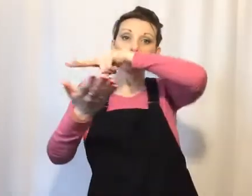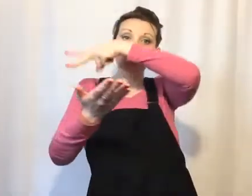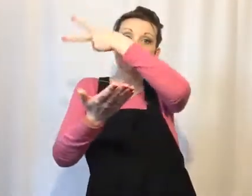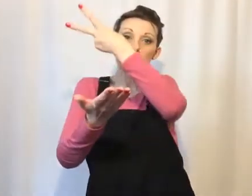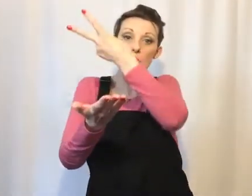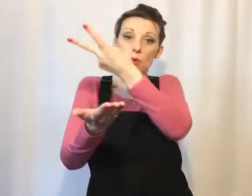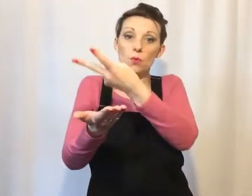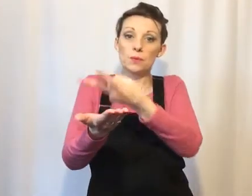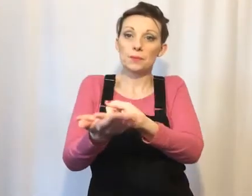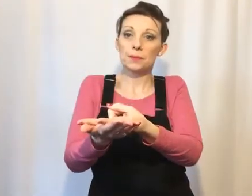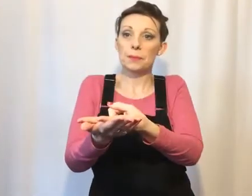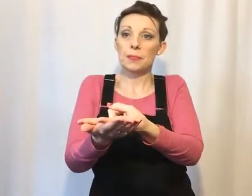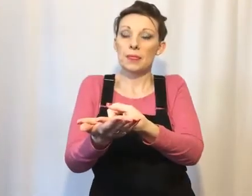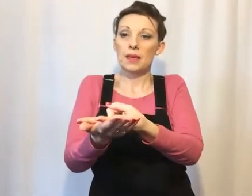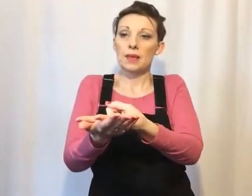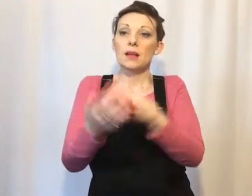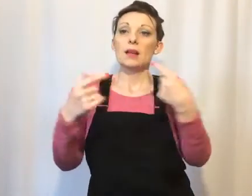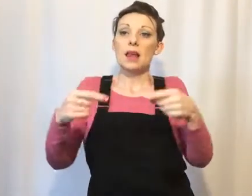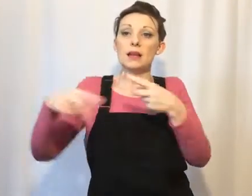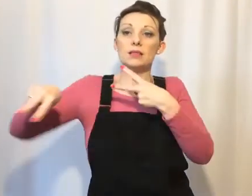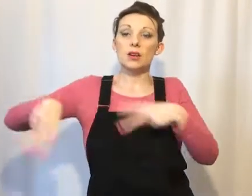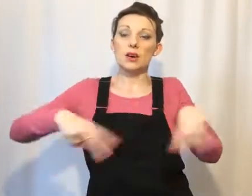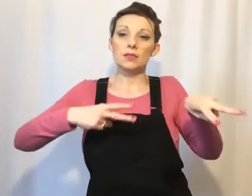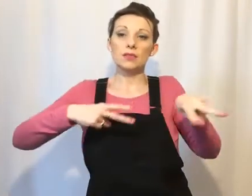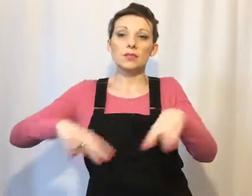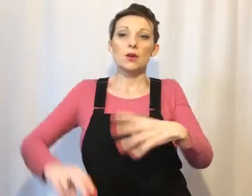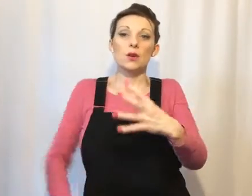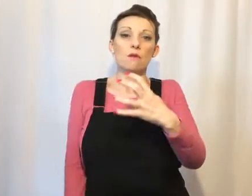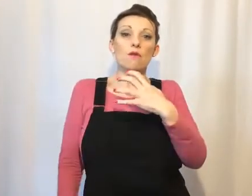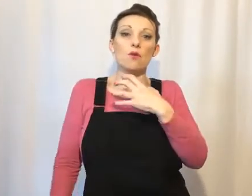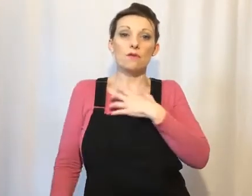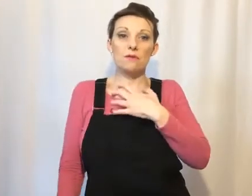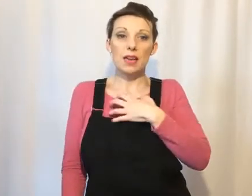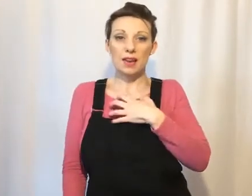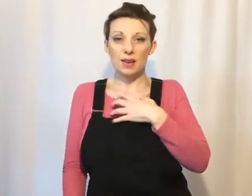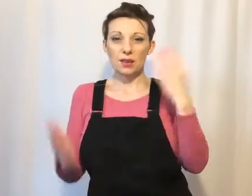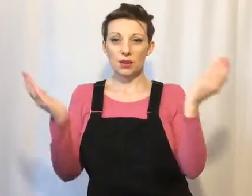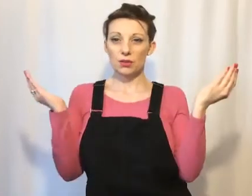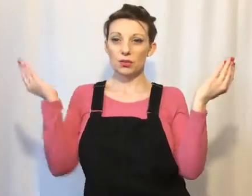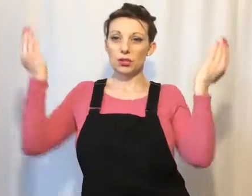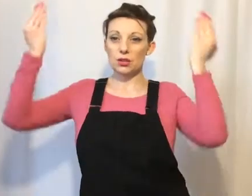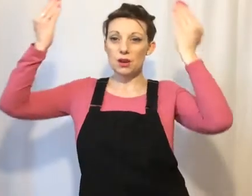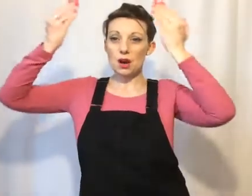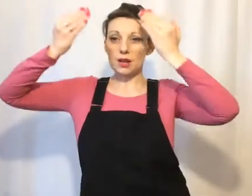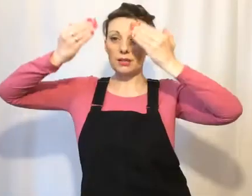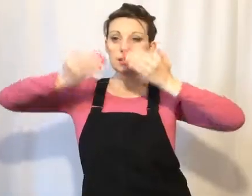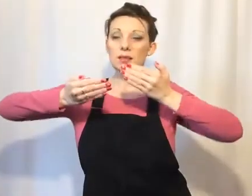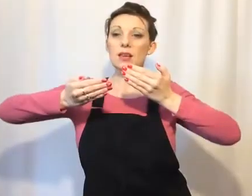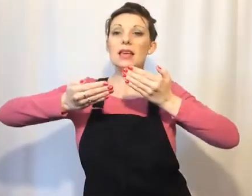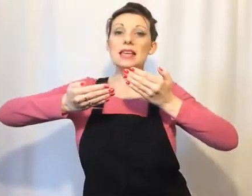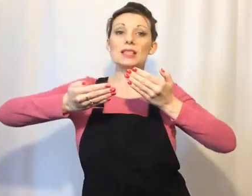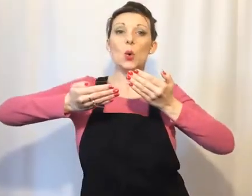should fall. Let's dance. For fear, tonight is